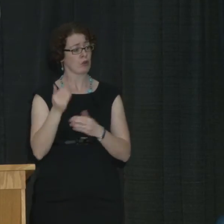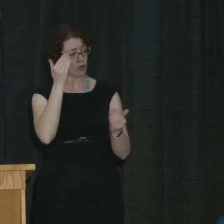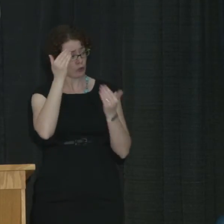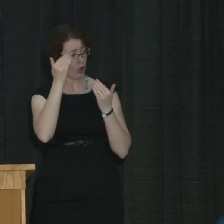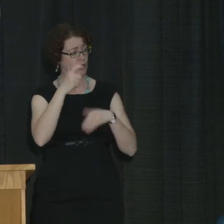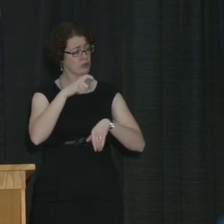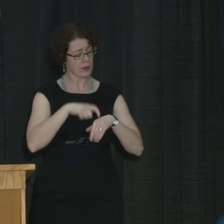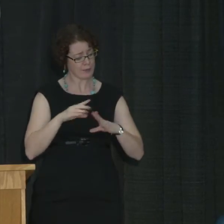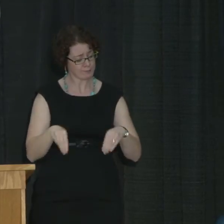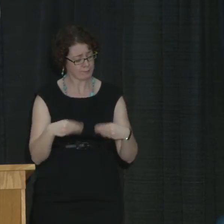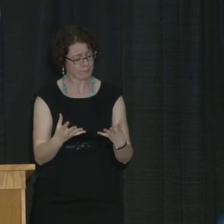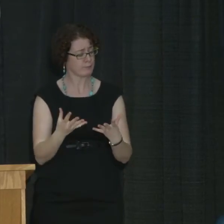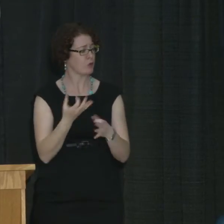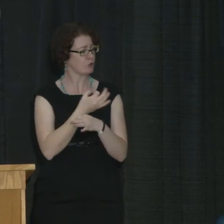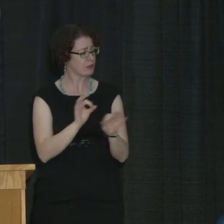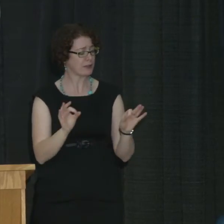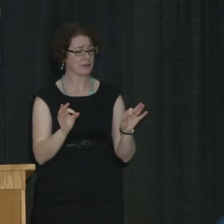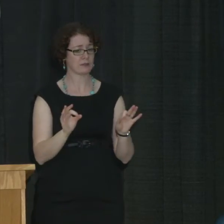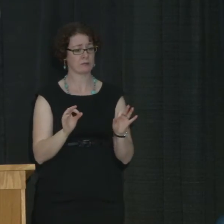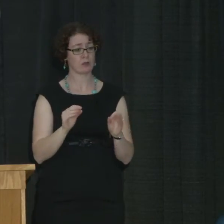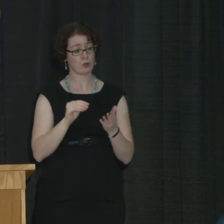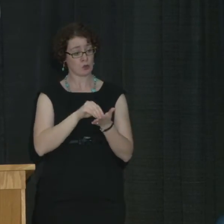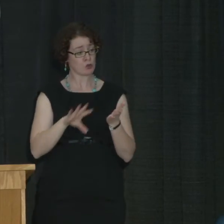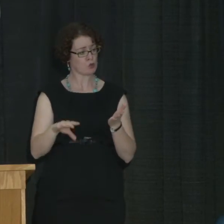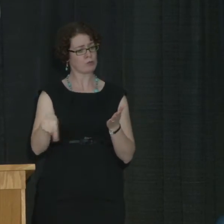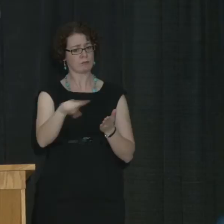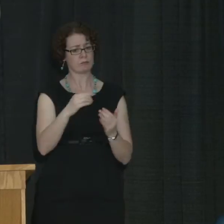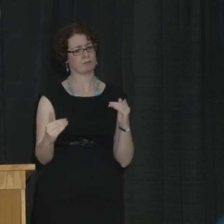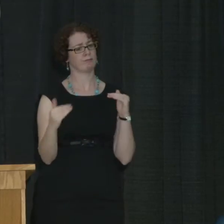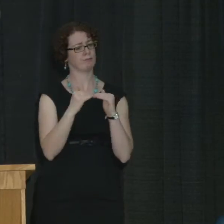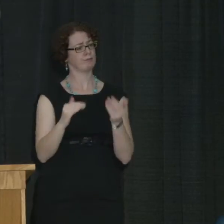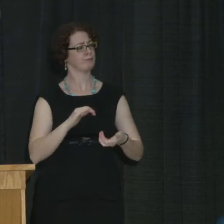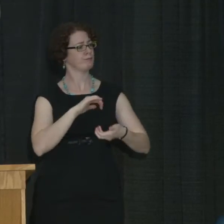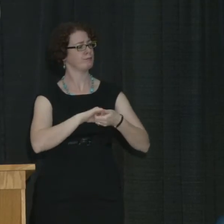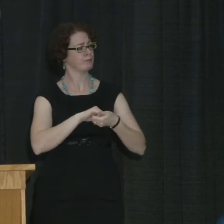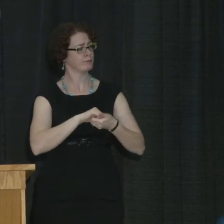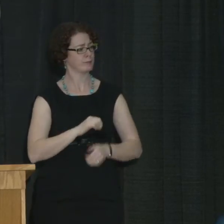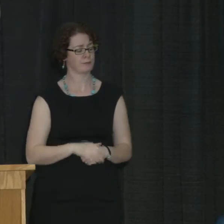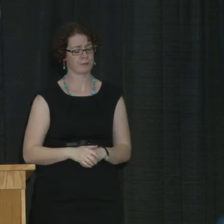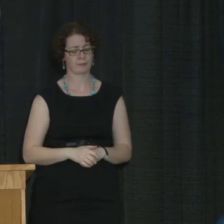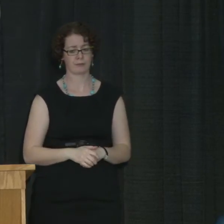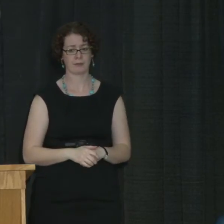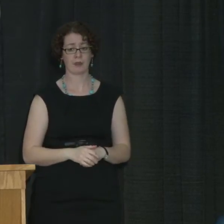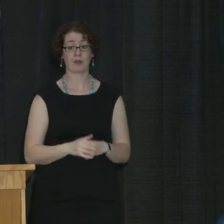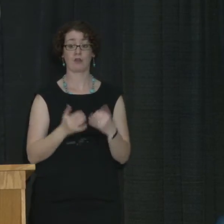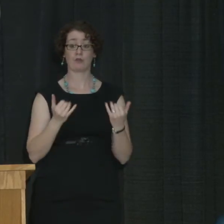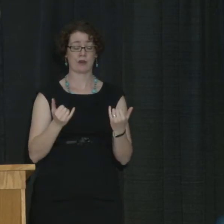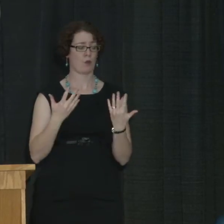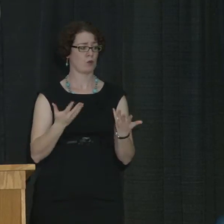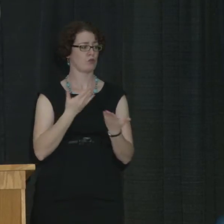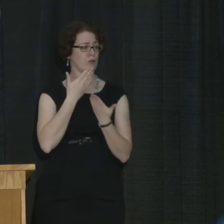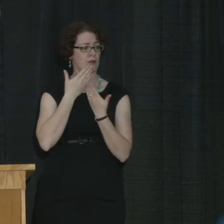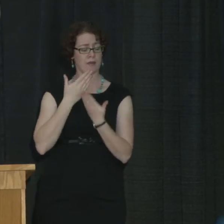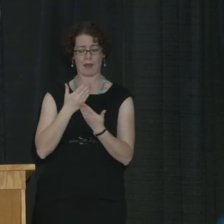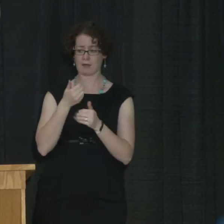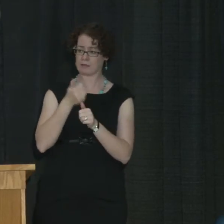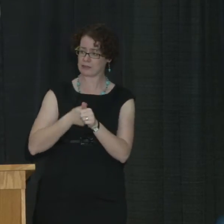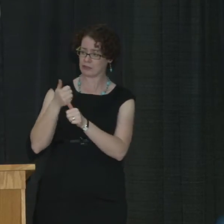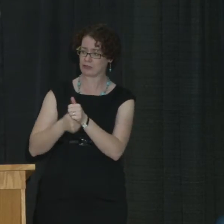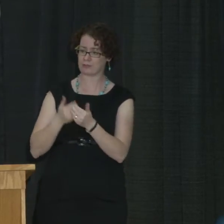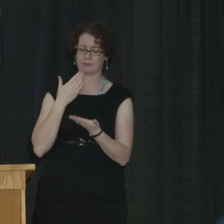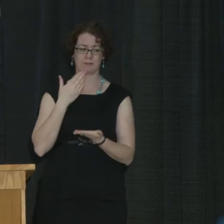knowledge and their time, and they view our students as full partners in learning. Let's take a moment to thank these extraordinary